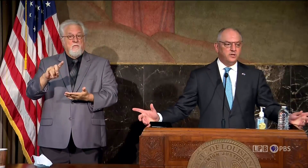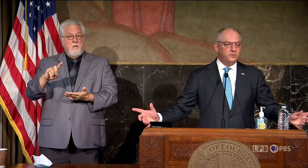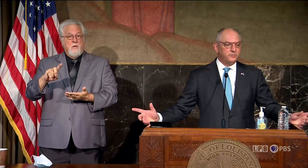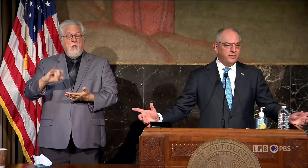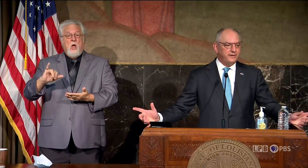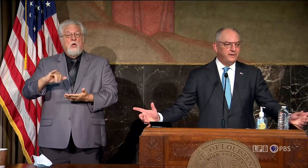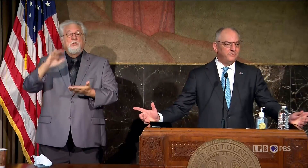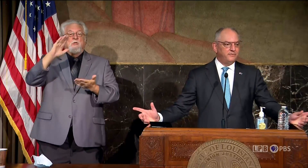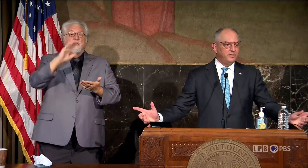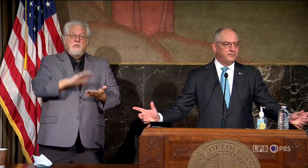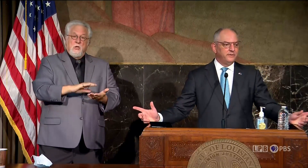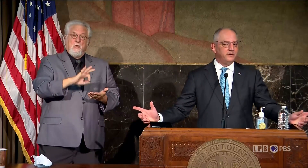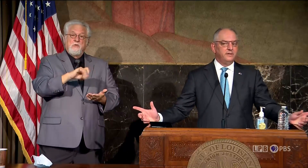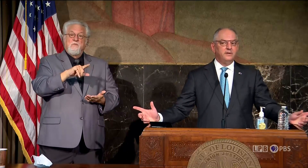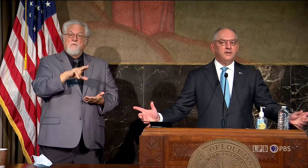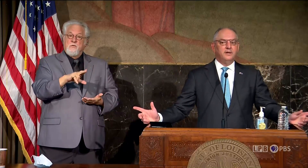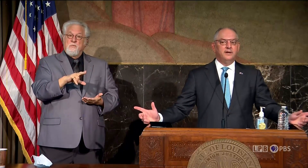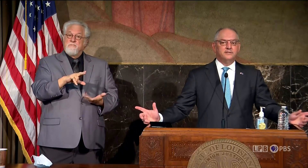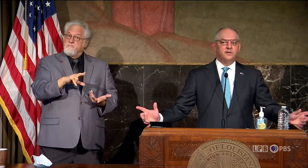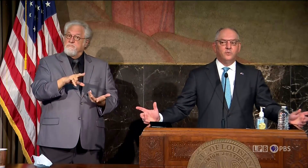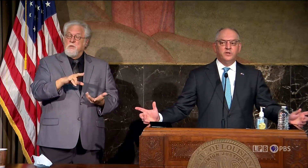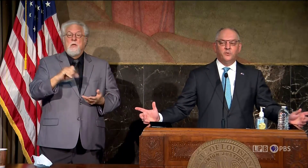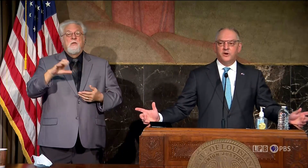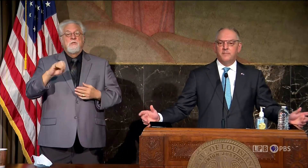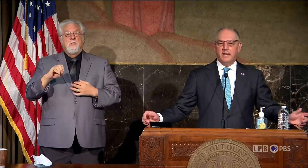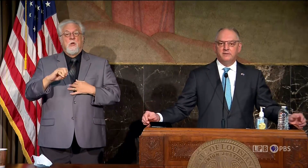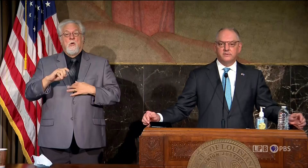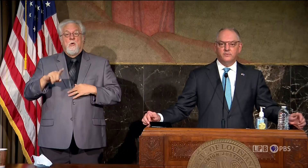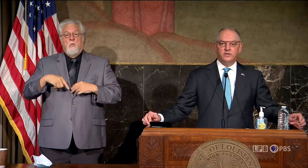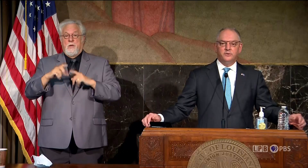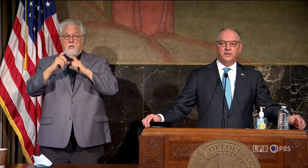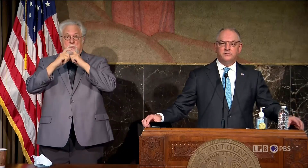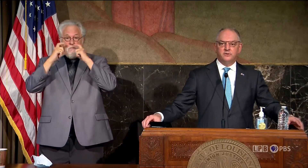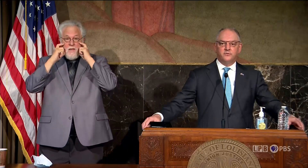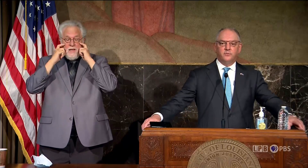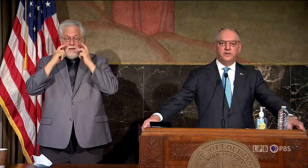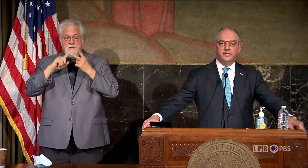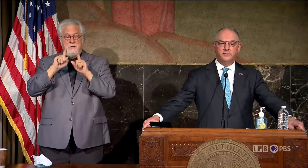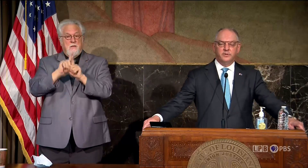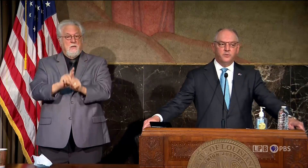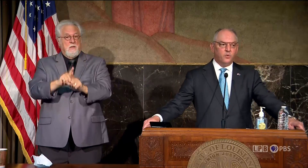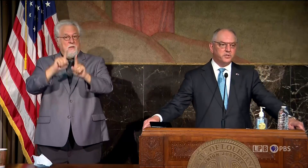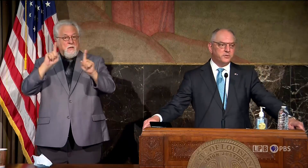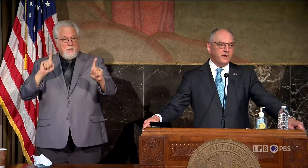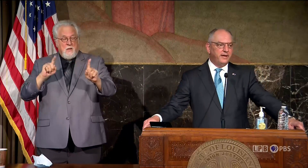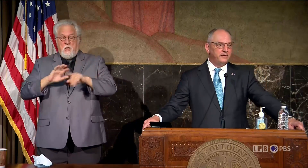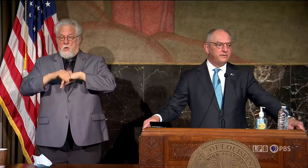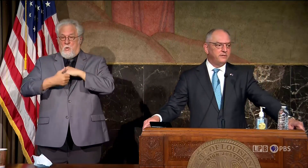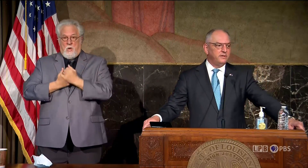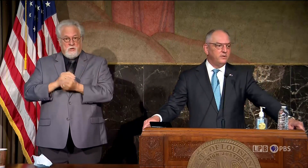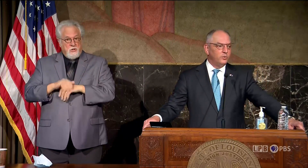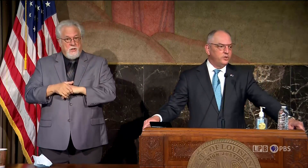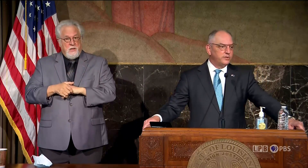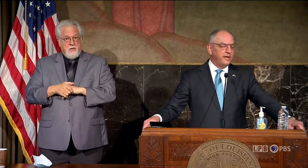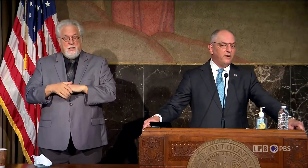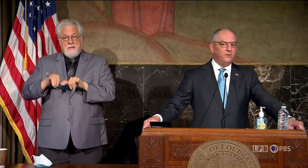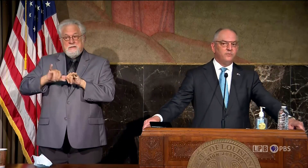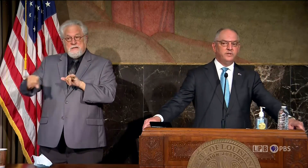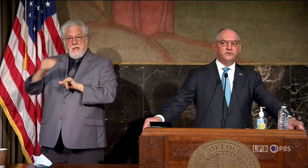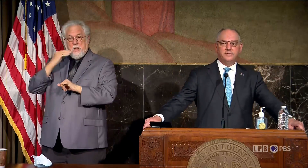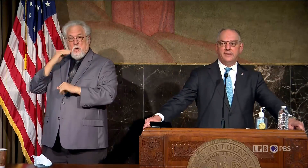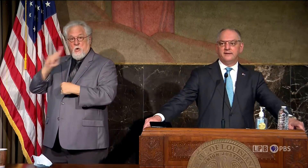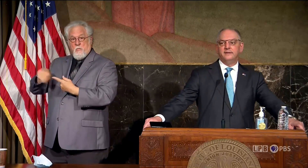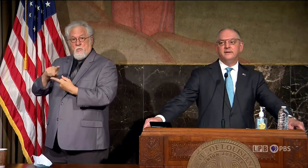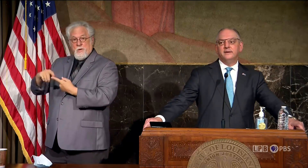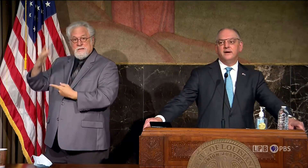also slow the spread of the flu. So when you wear your mask, when you distance from one another, when you wash your hands, when you stay home,